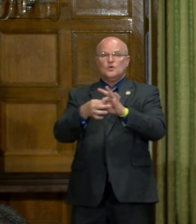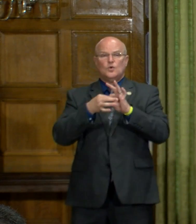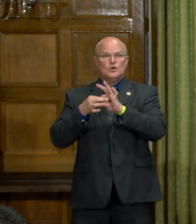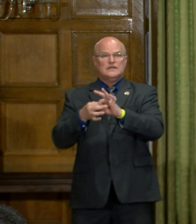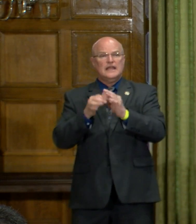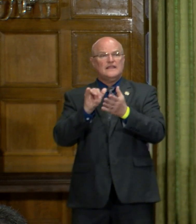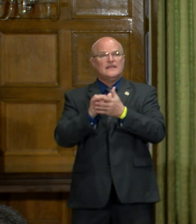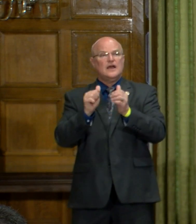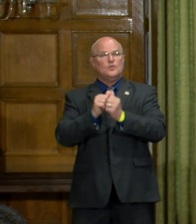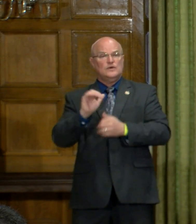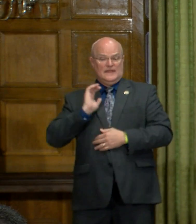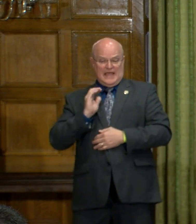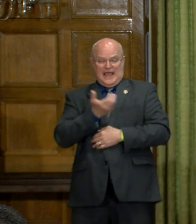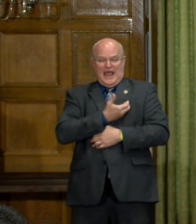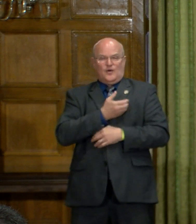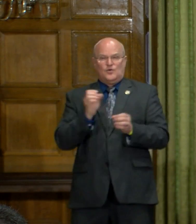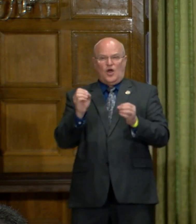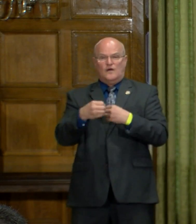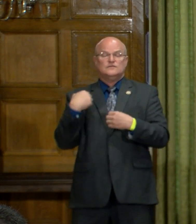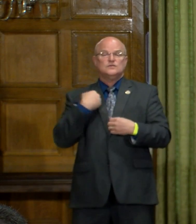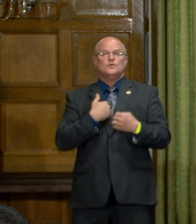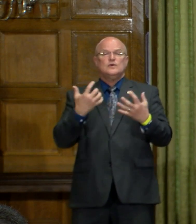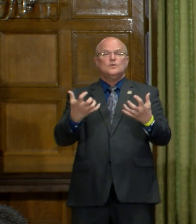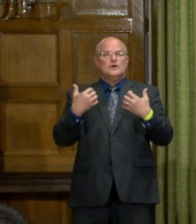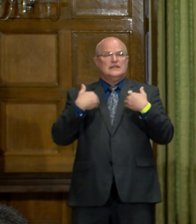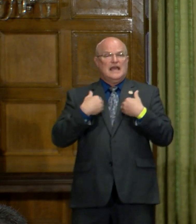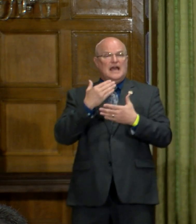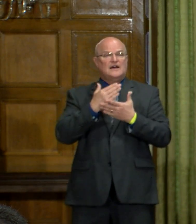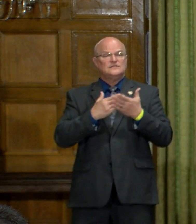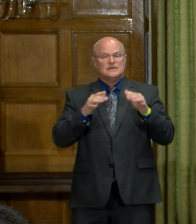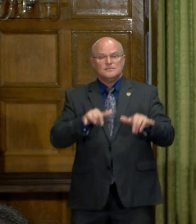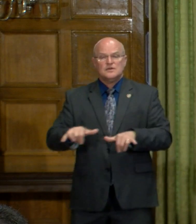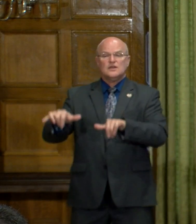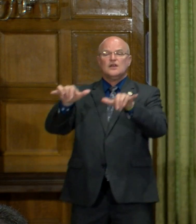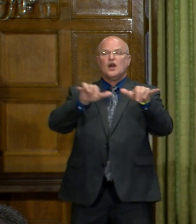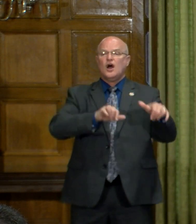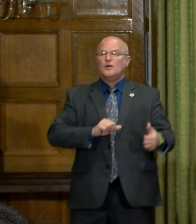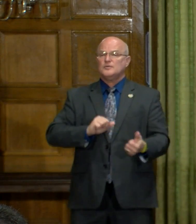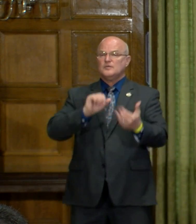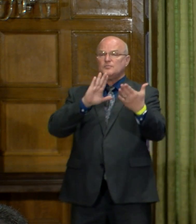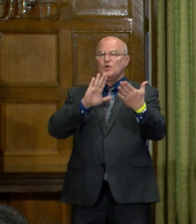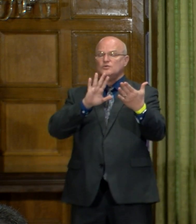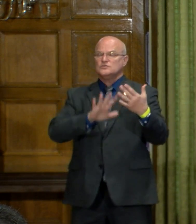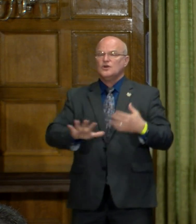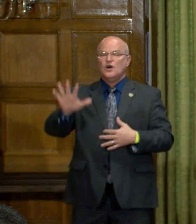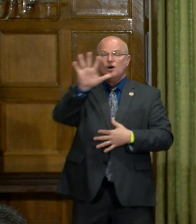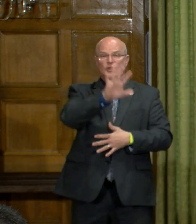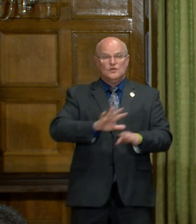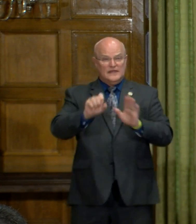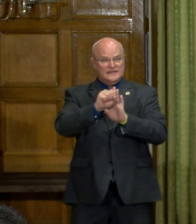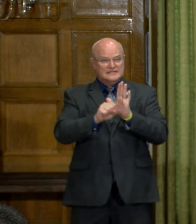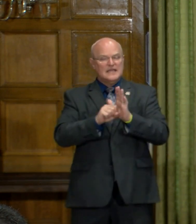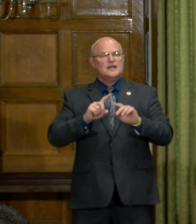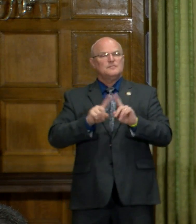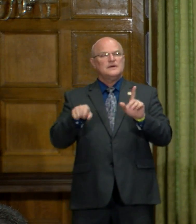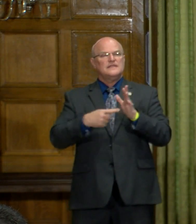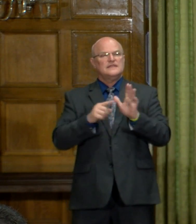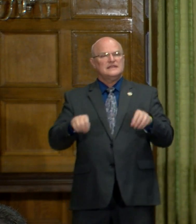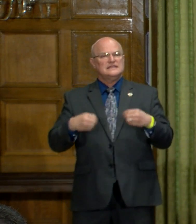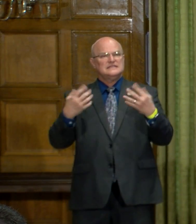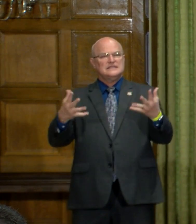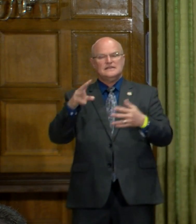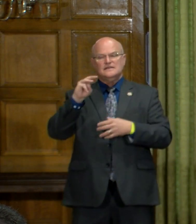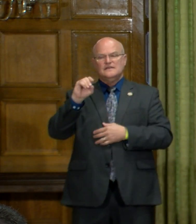coordinate that with our office. We want to have some common approach to this across the state, but this gives